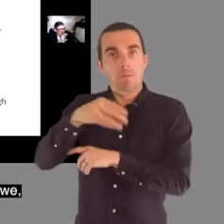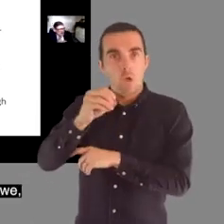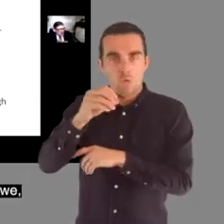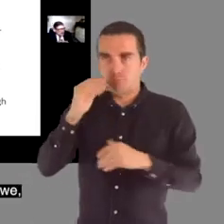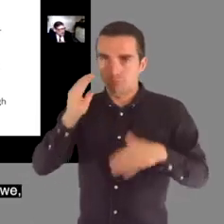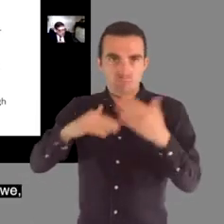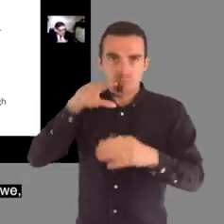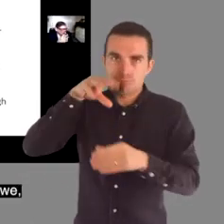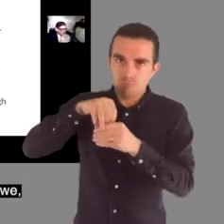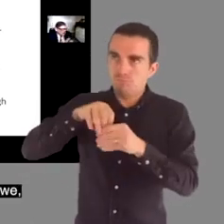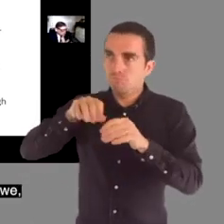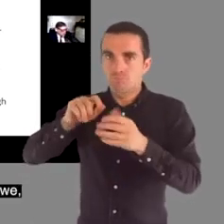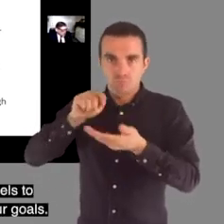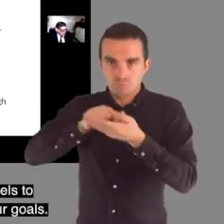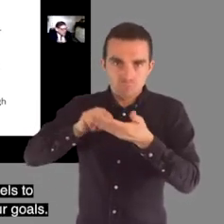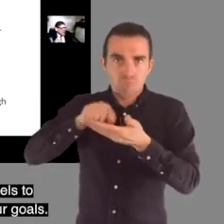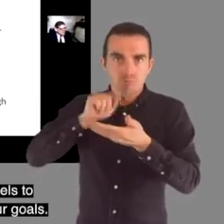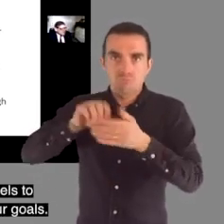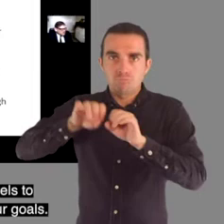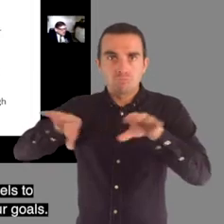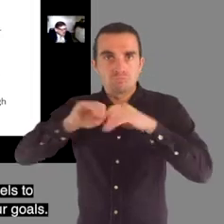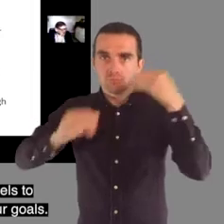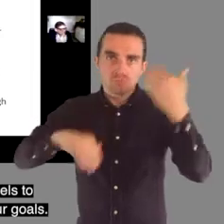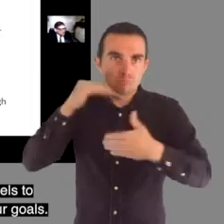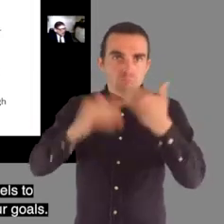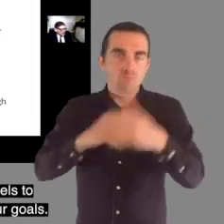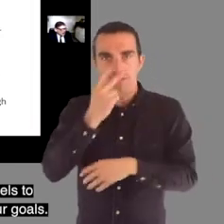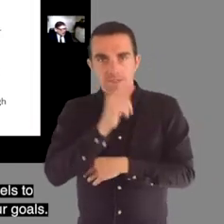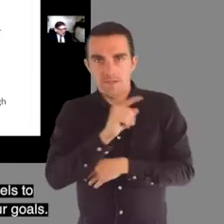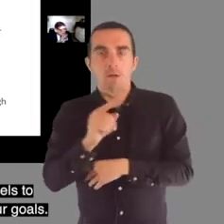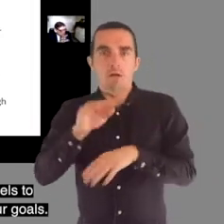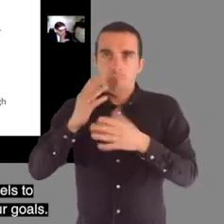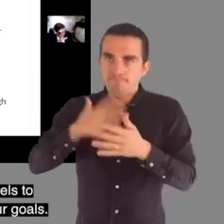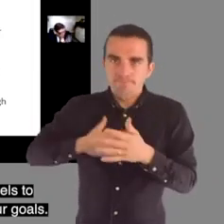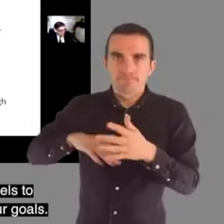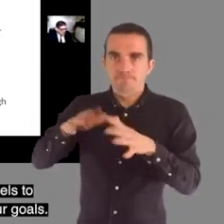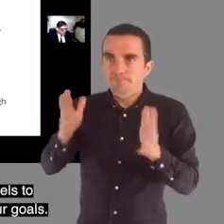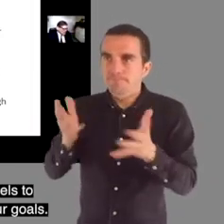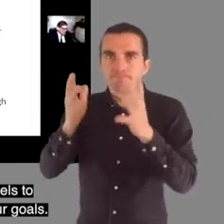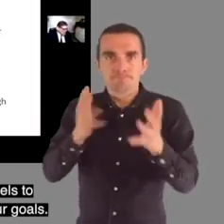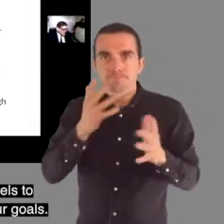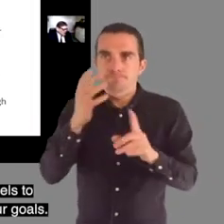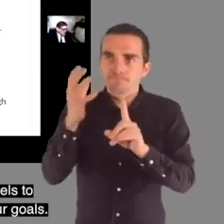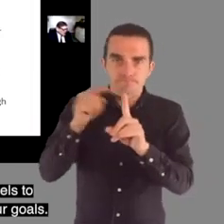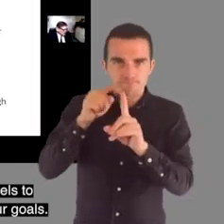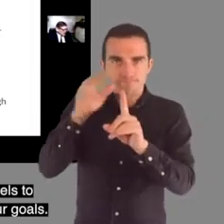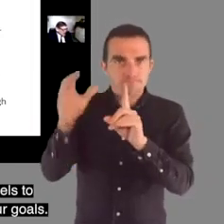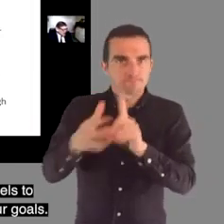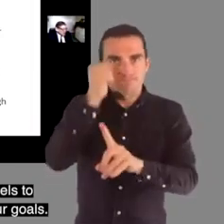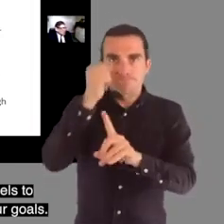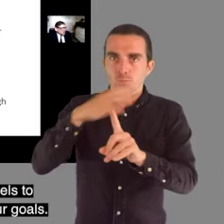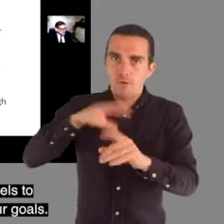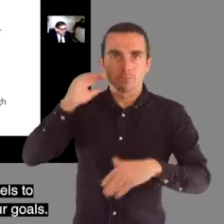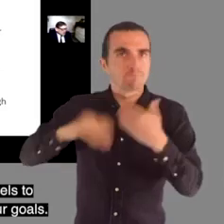the territory in which we as DPOs operate. And we operate on all of these levels to actually try